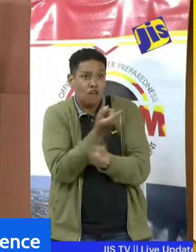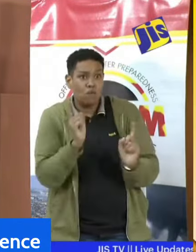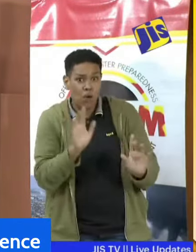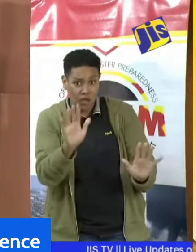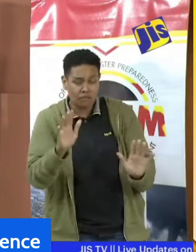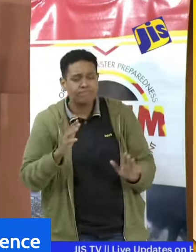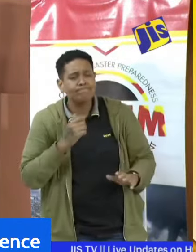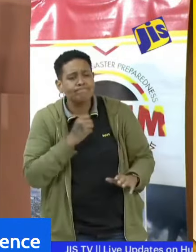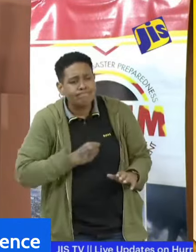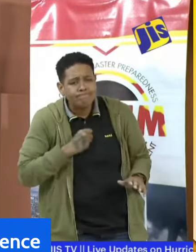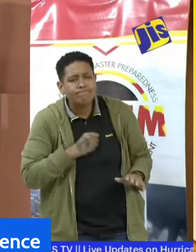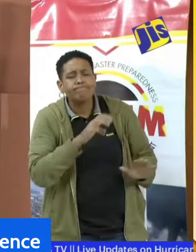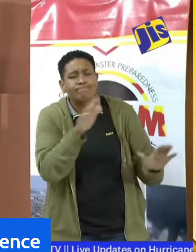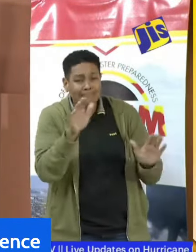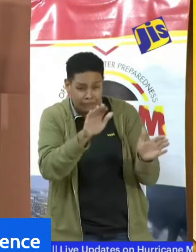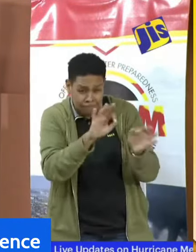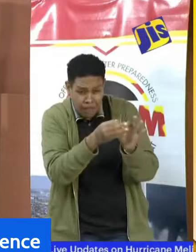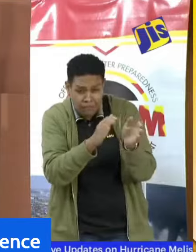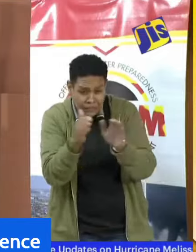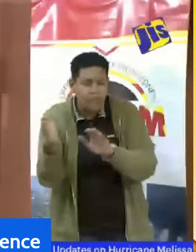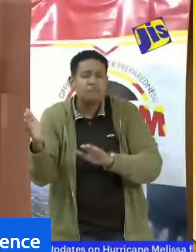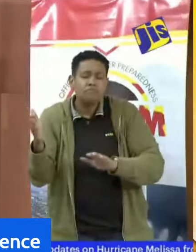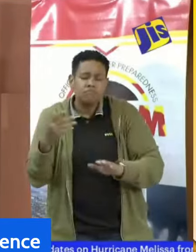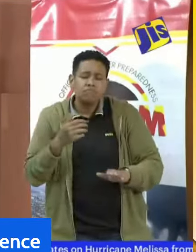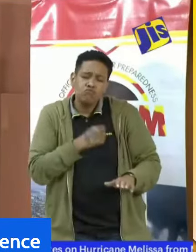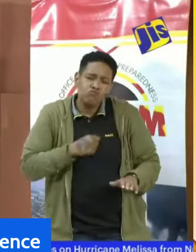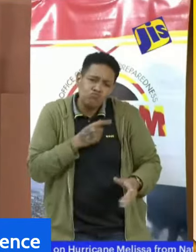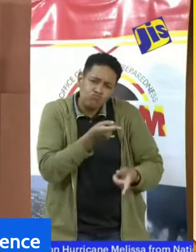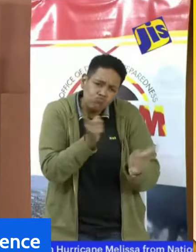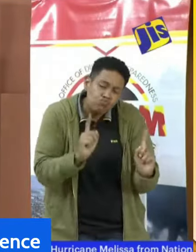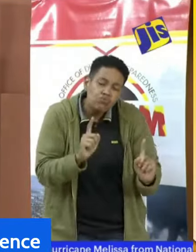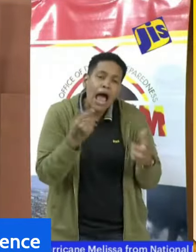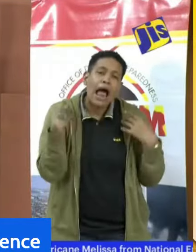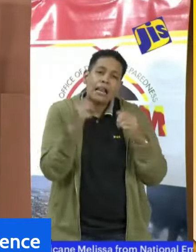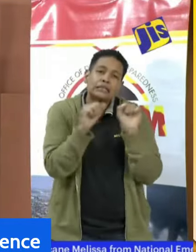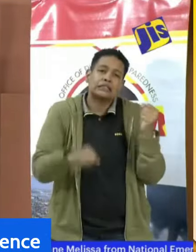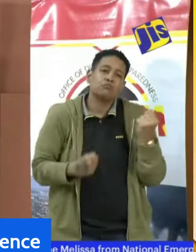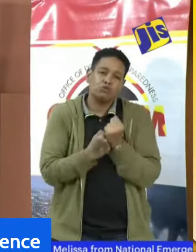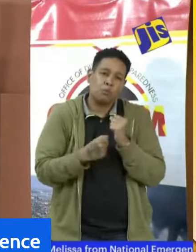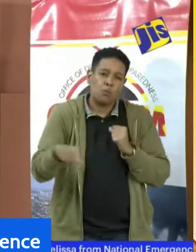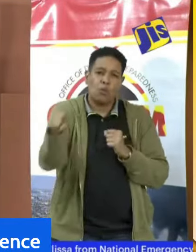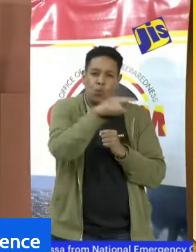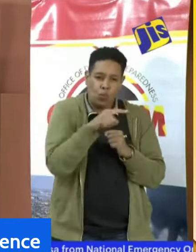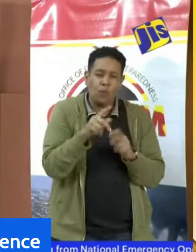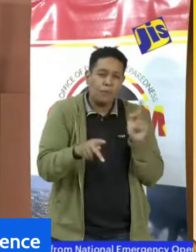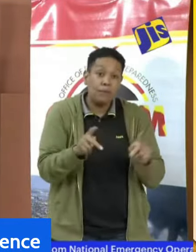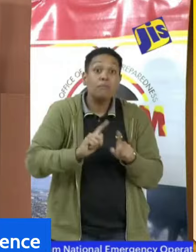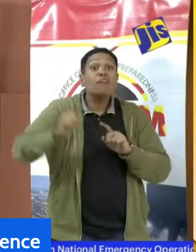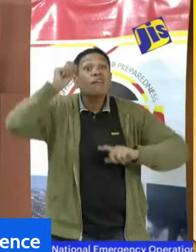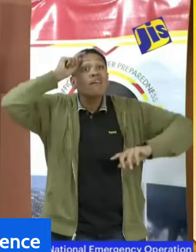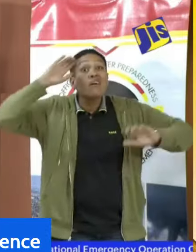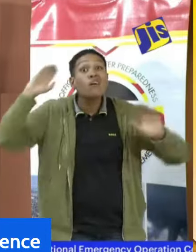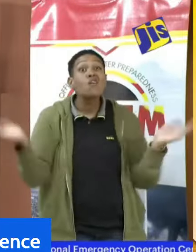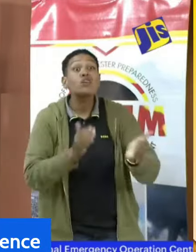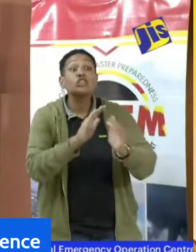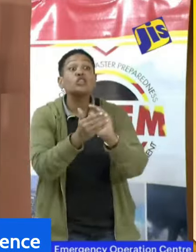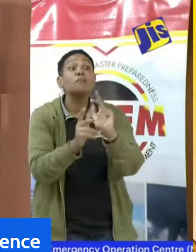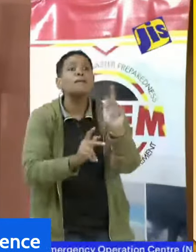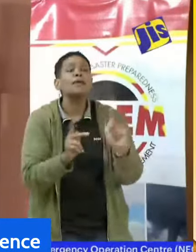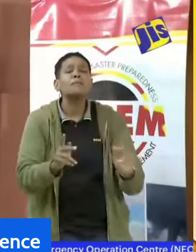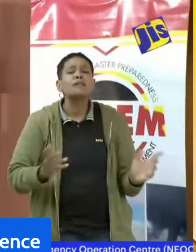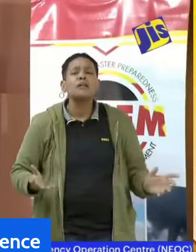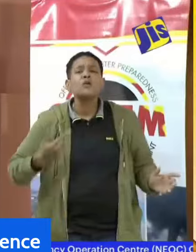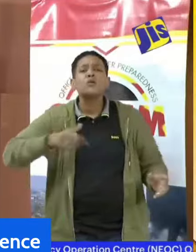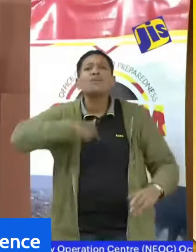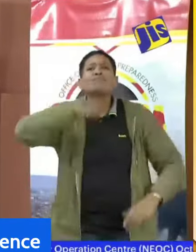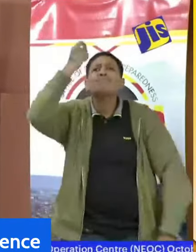the health system will provide support as necessary to those individuals. But to also urge Jamaicans,